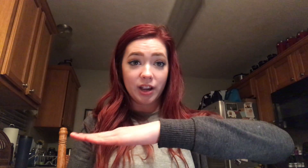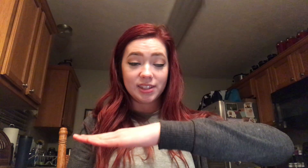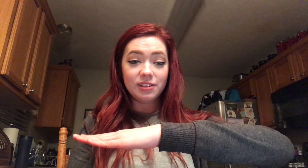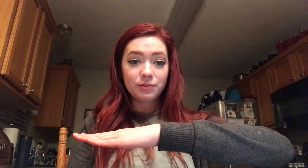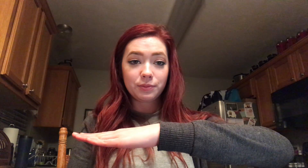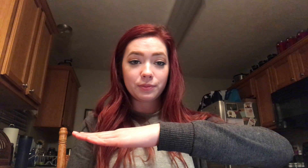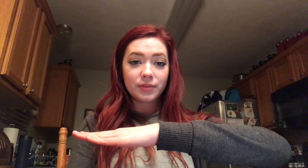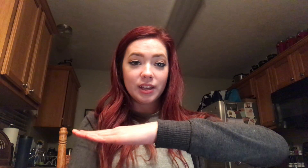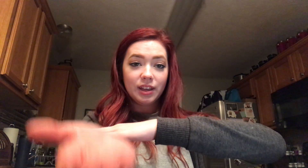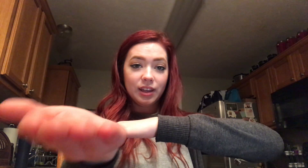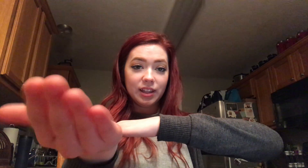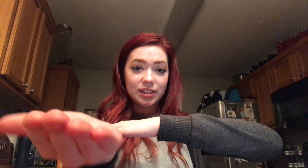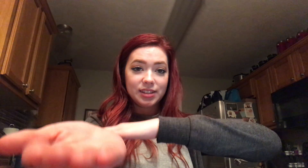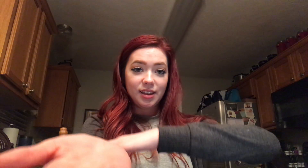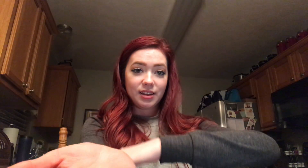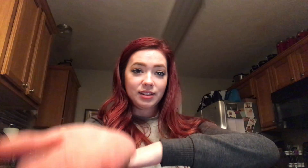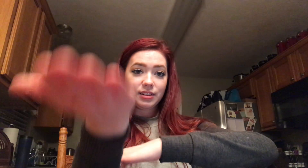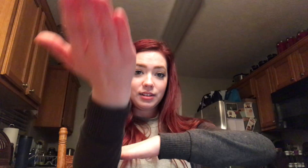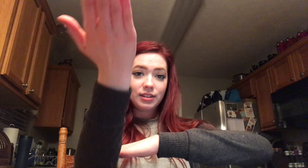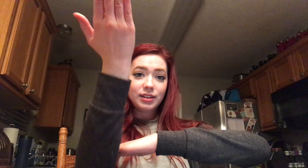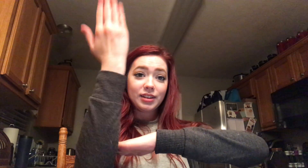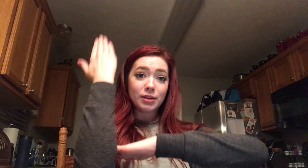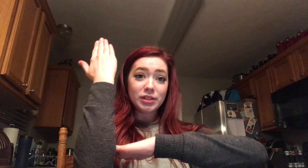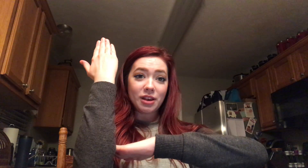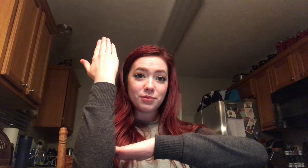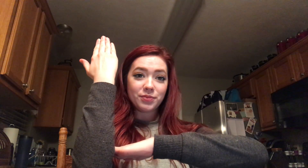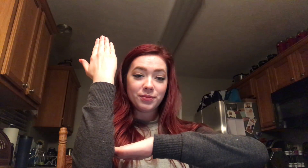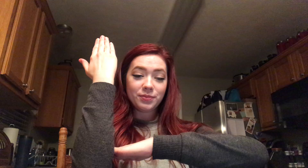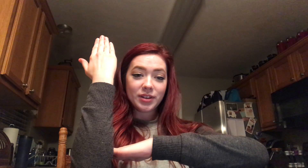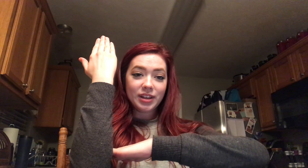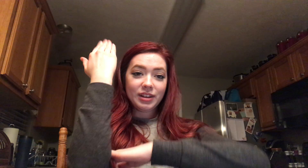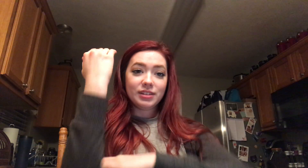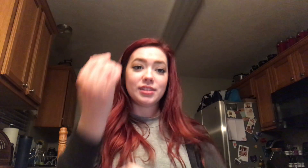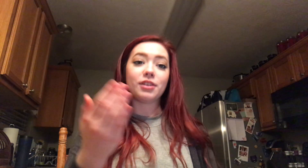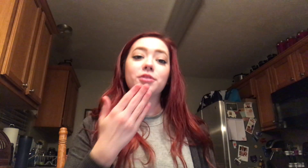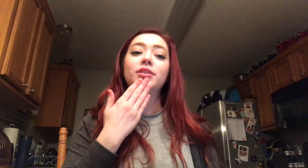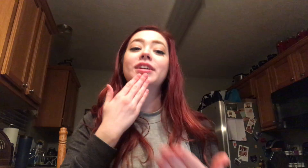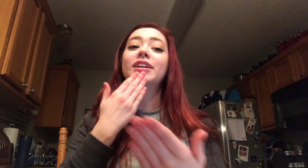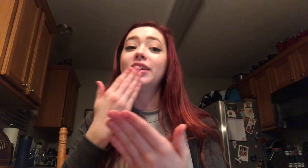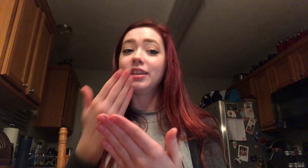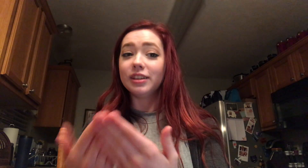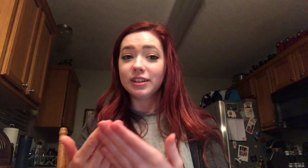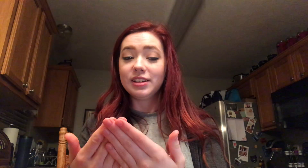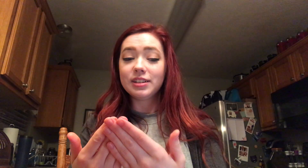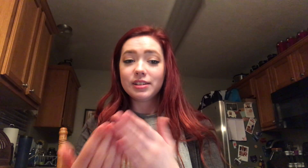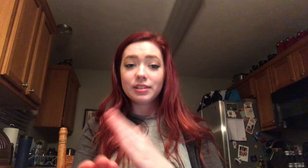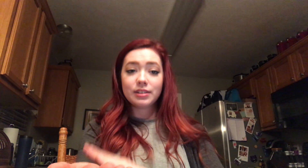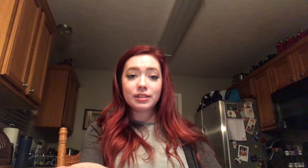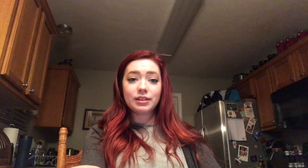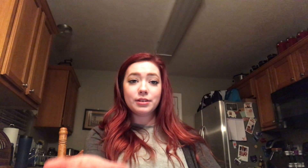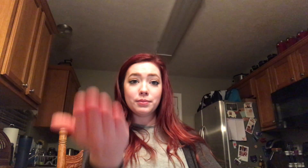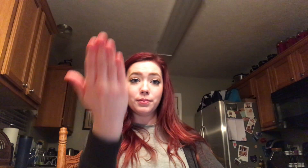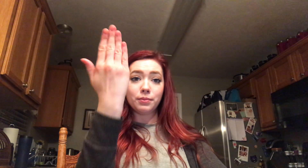horizon and the sun comes up. So good